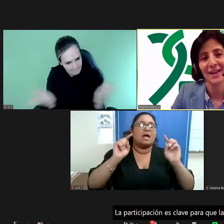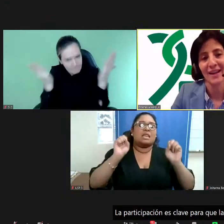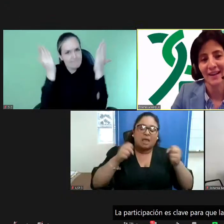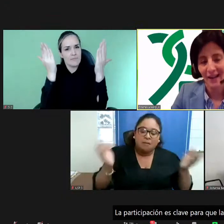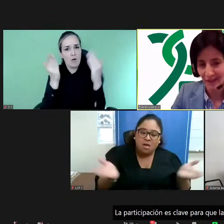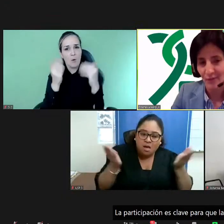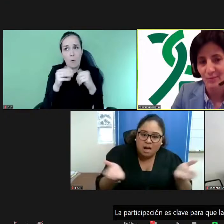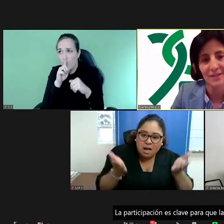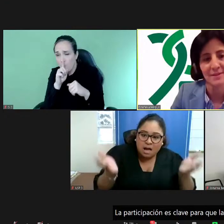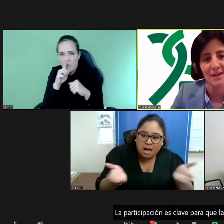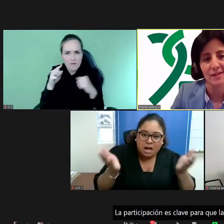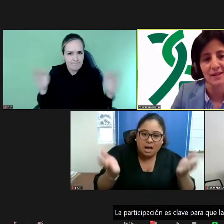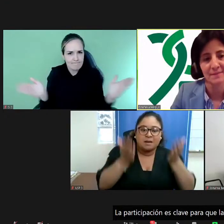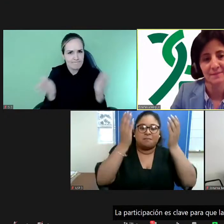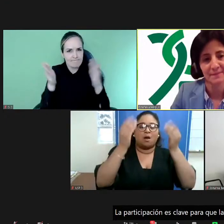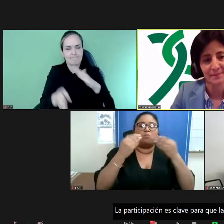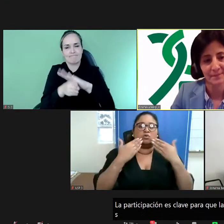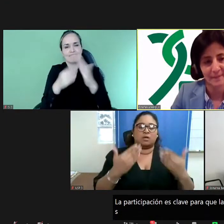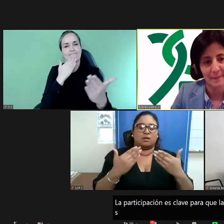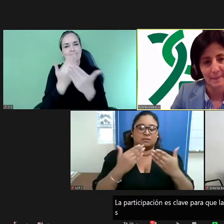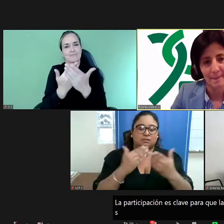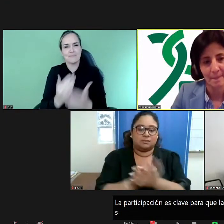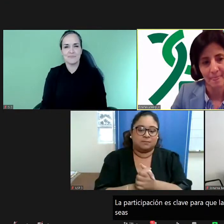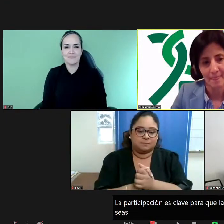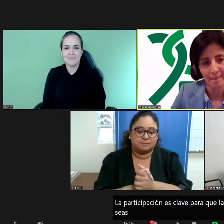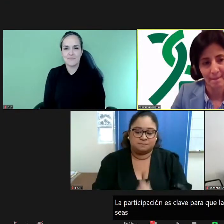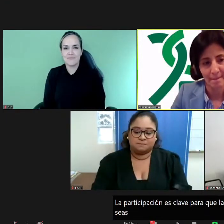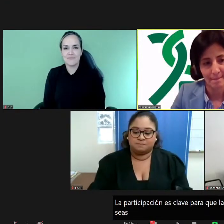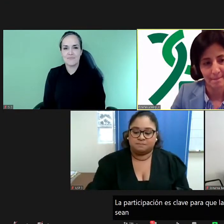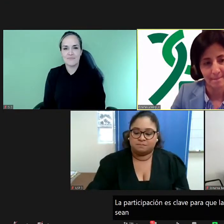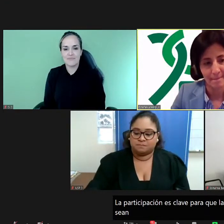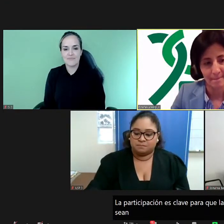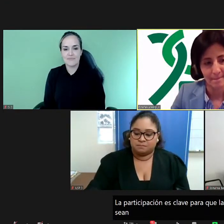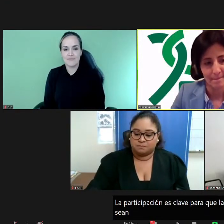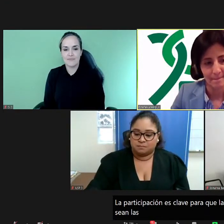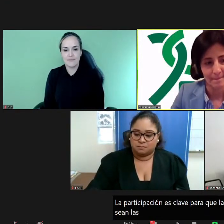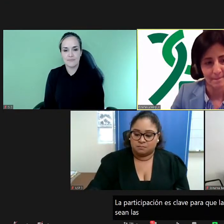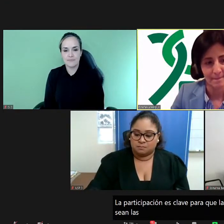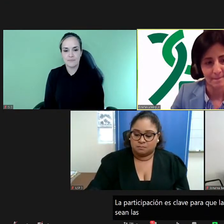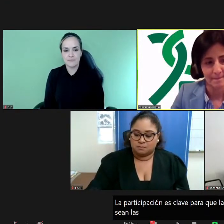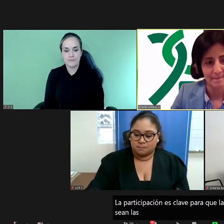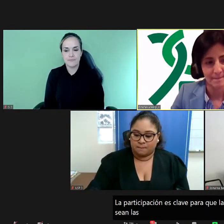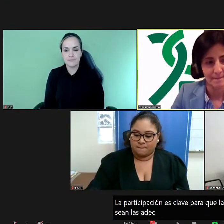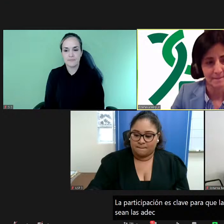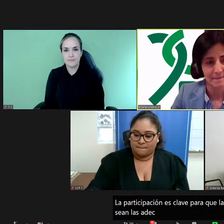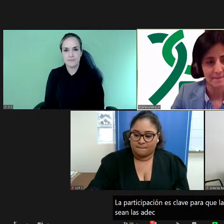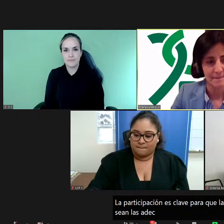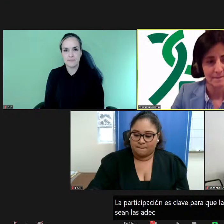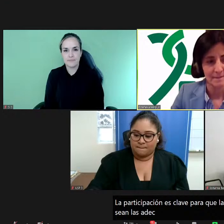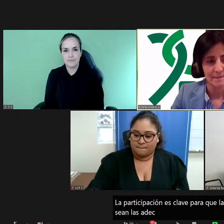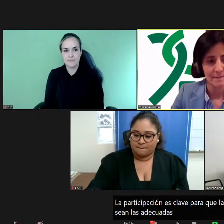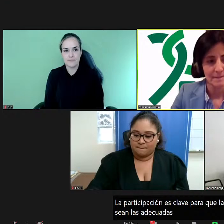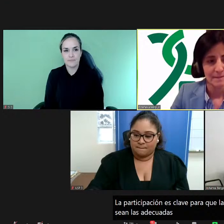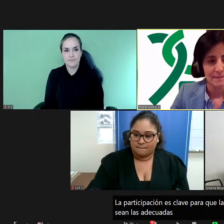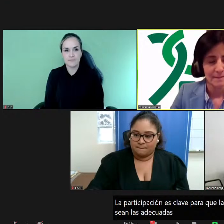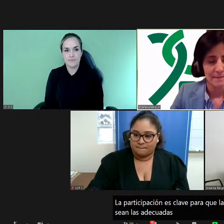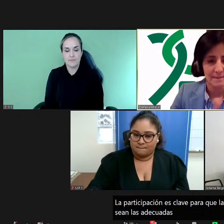this a possibility and i want to encourage you to continue supporting us thank you very much